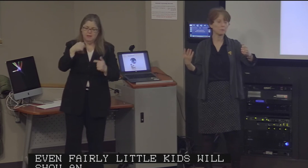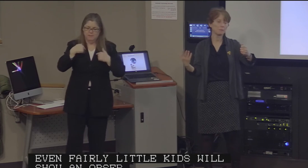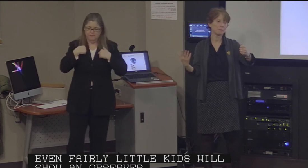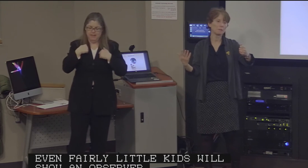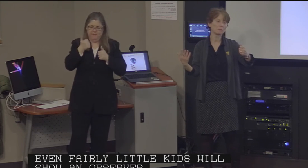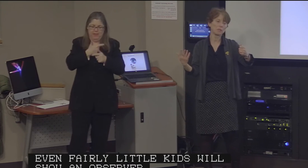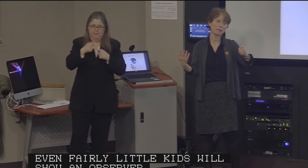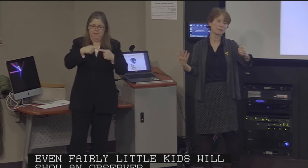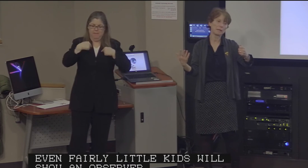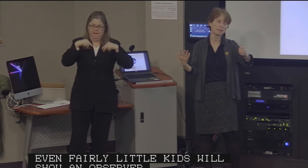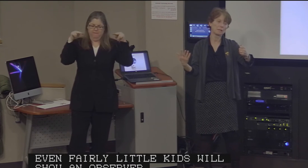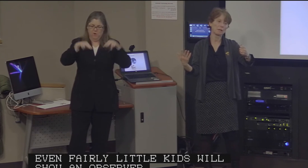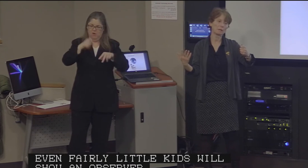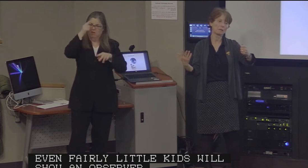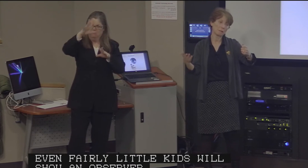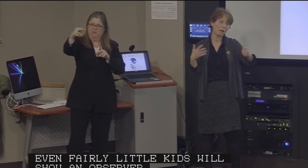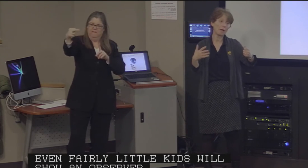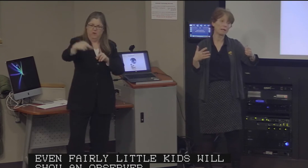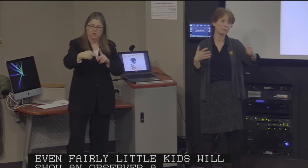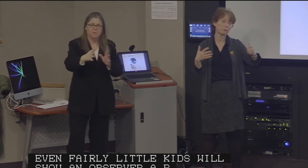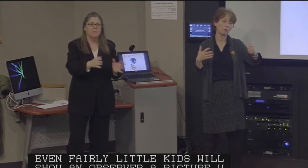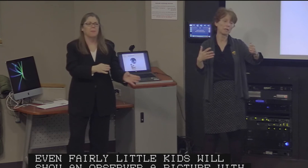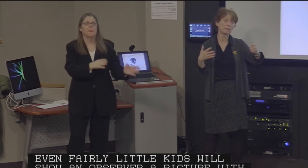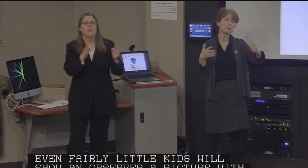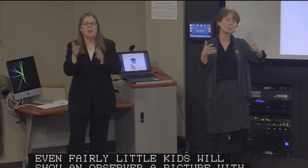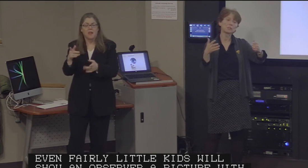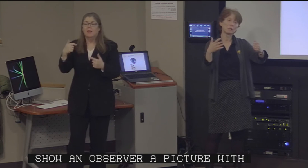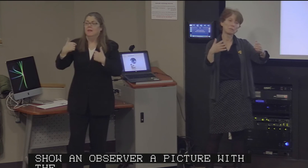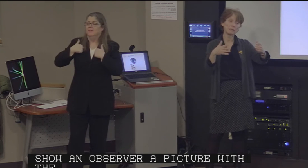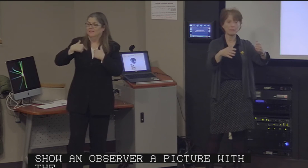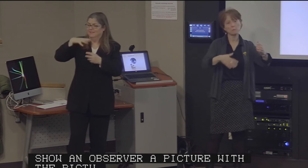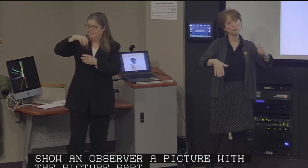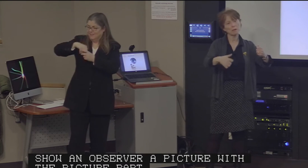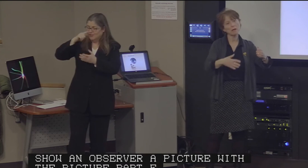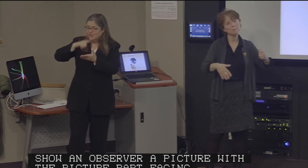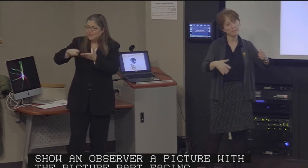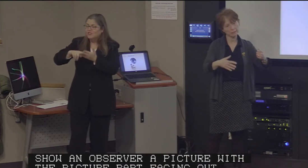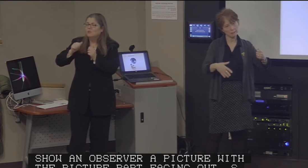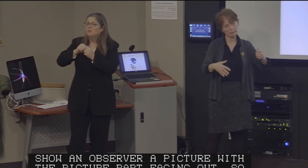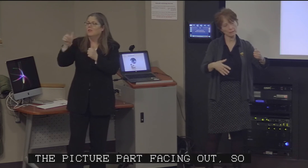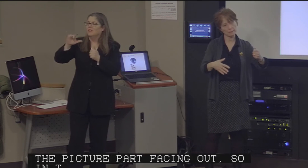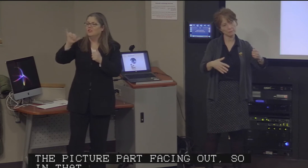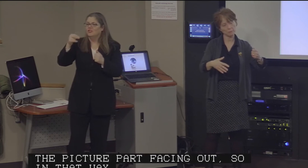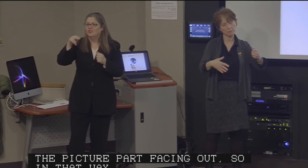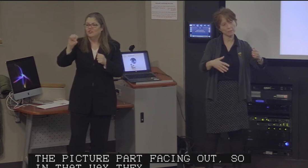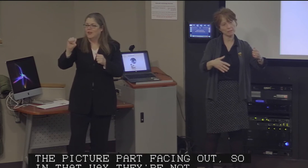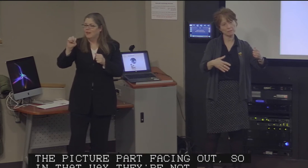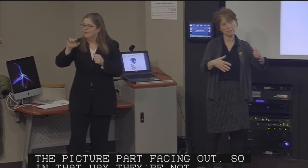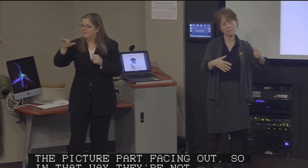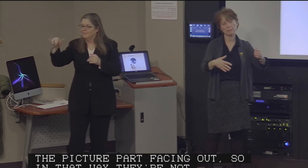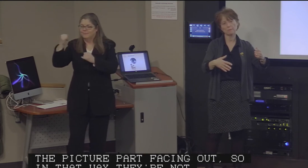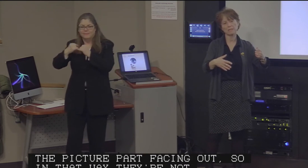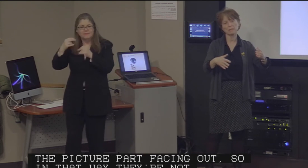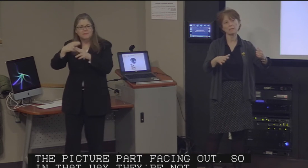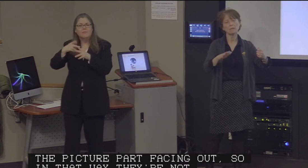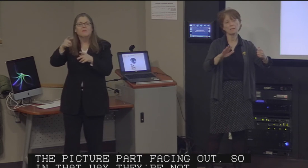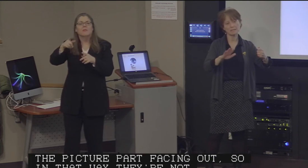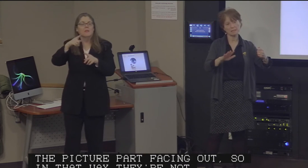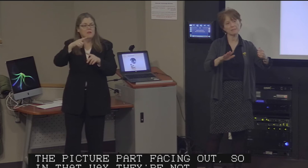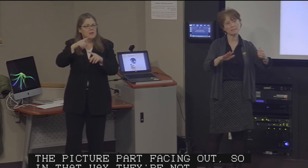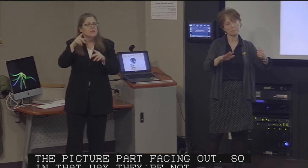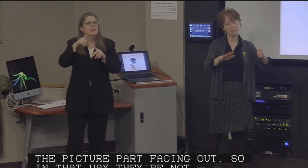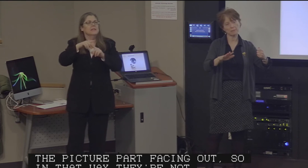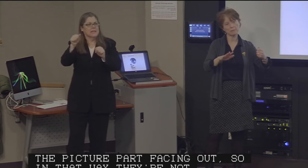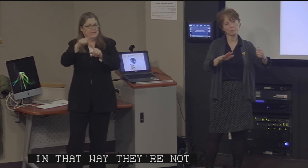other people, Jane Ellen Huttenlocher and I, for one, showed that even more complicated kinds of perspective taking can be done to